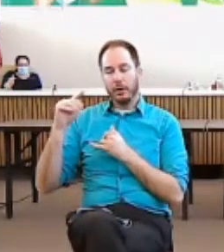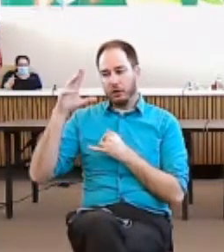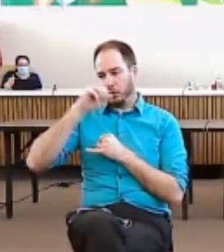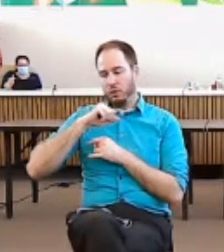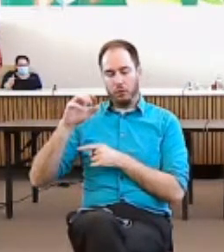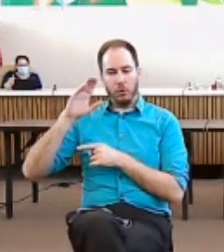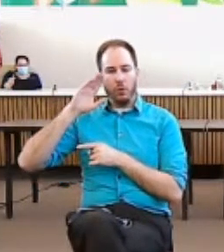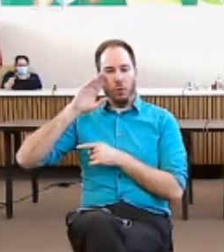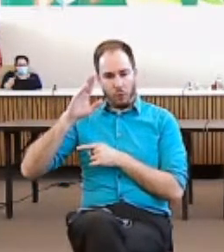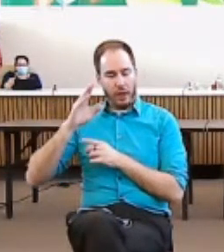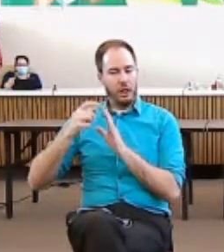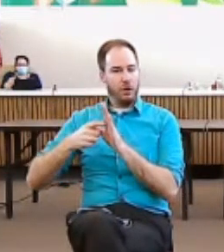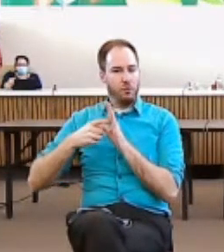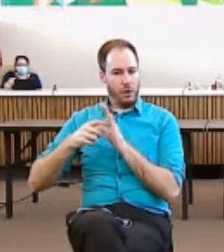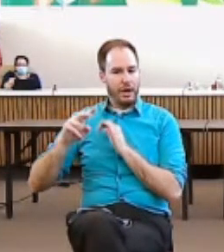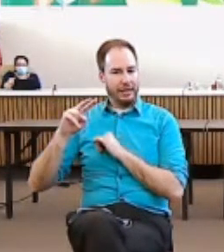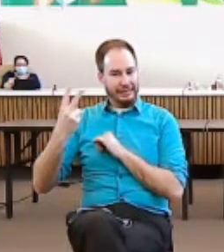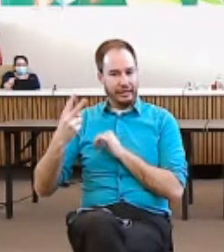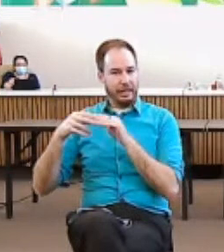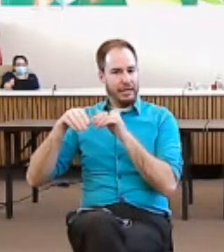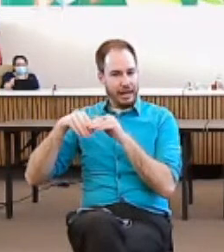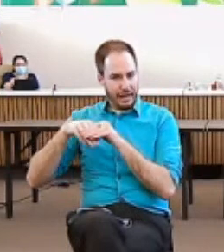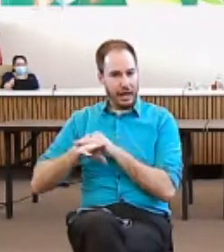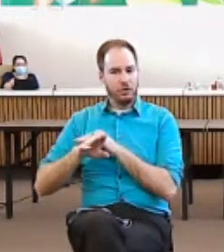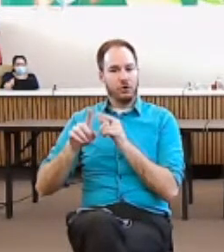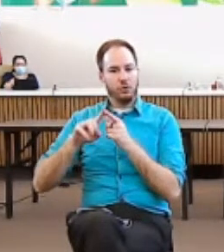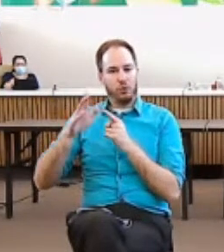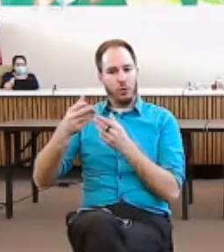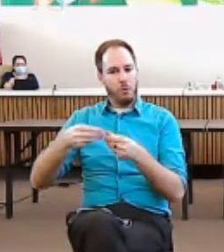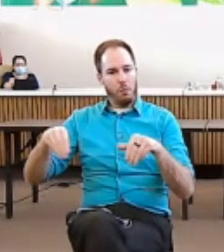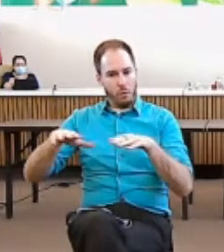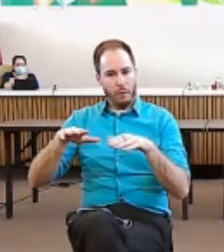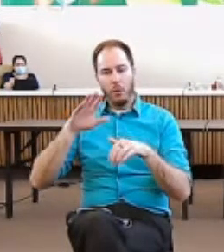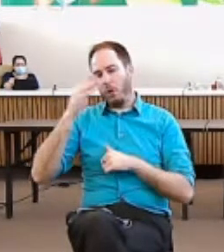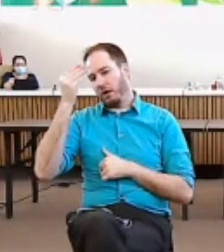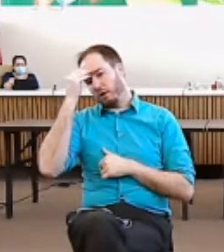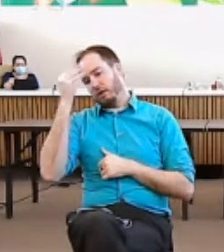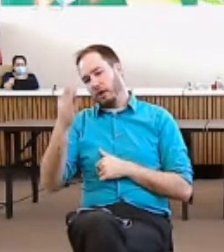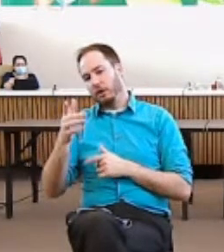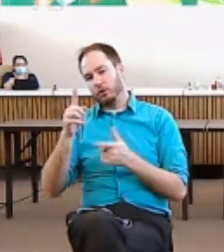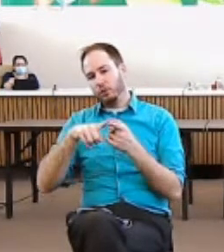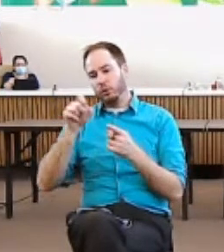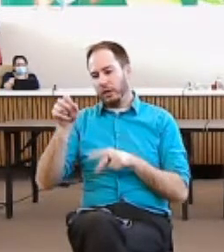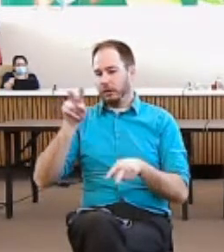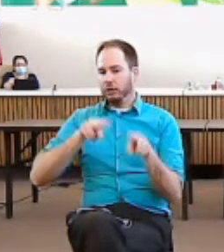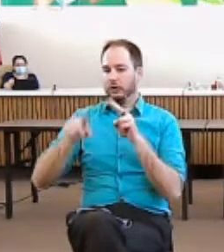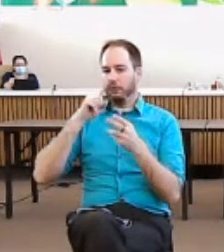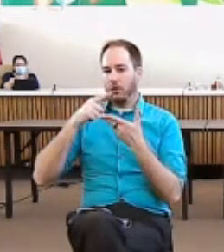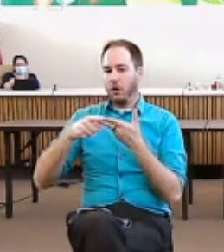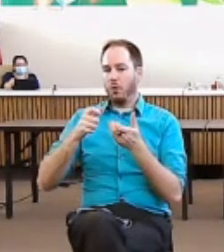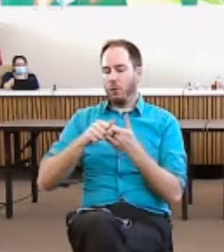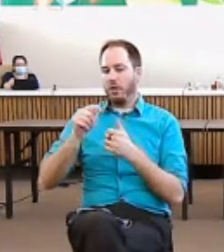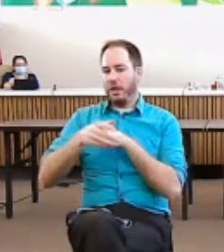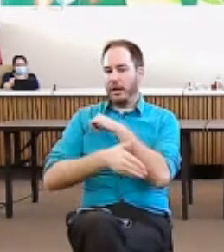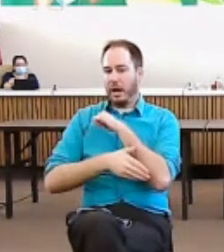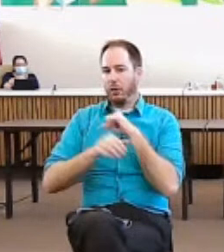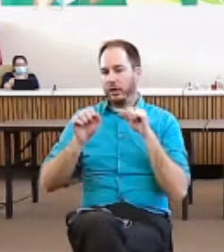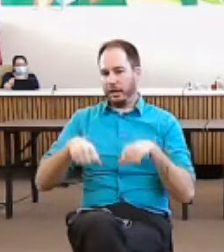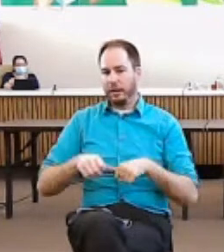to require a secondary access, we'll get that information to you to use when you're discussing with the county.